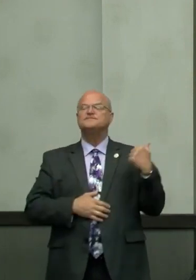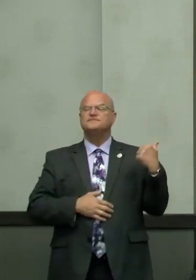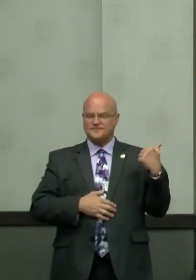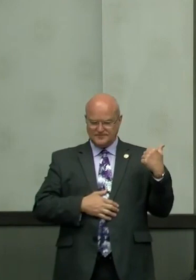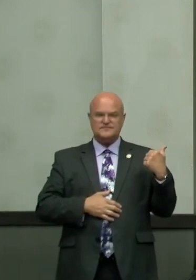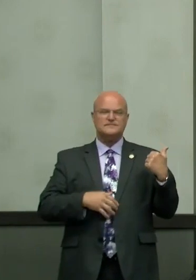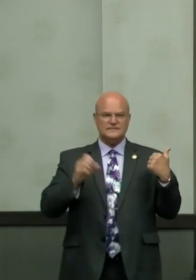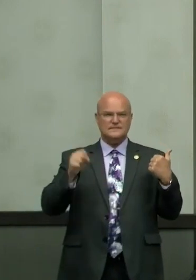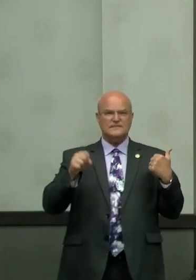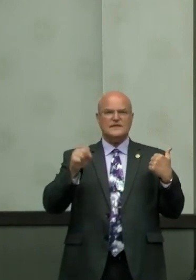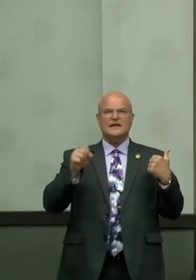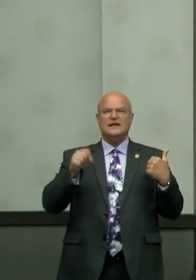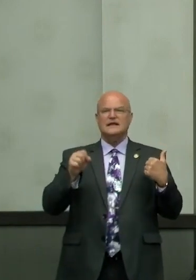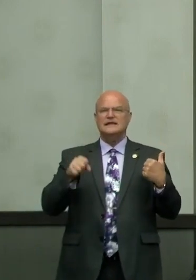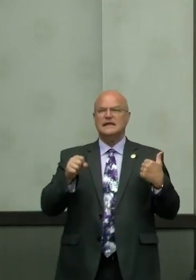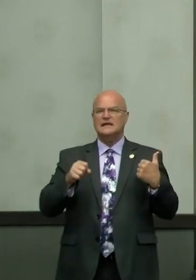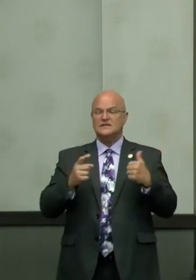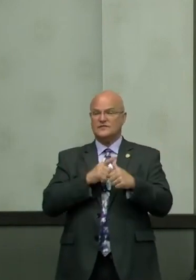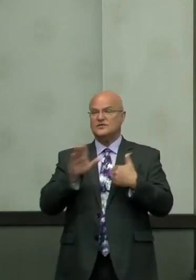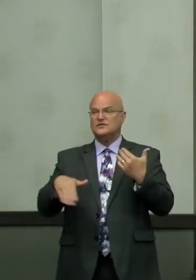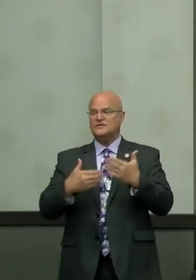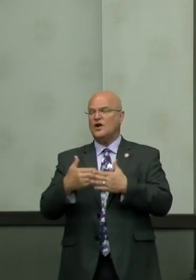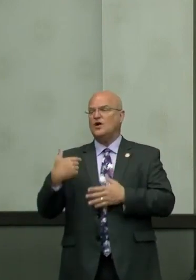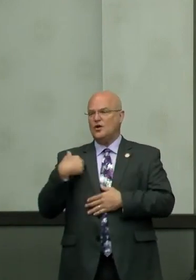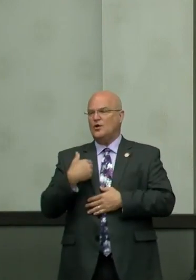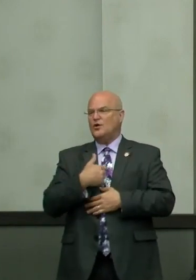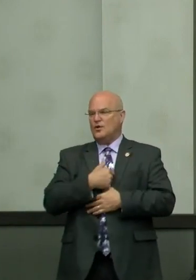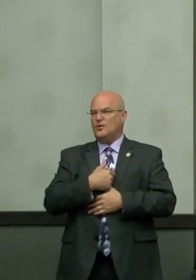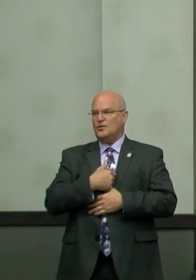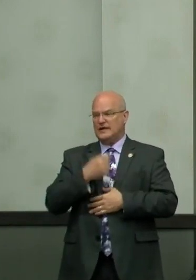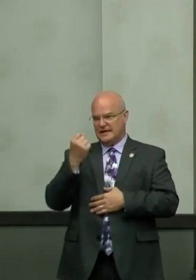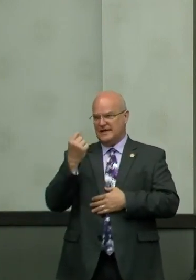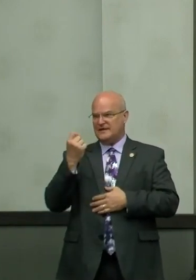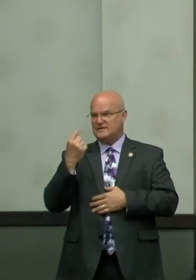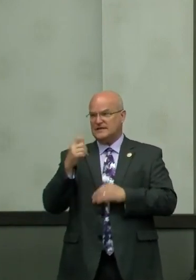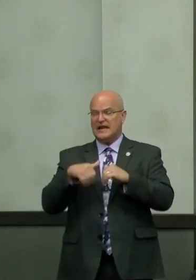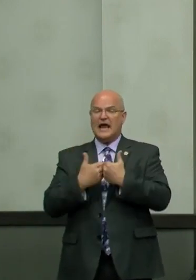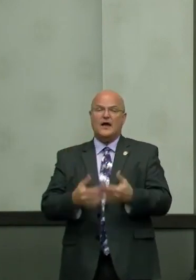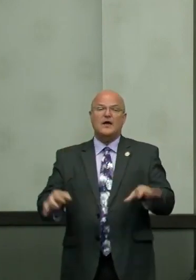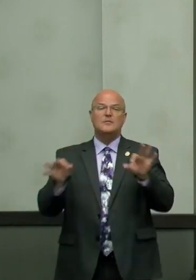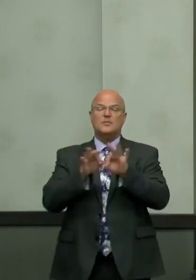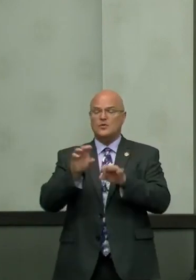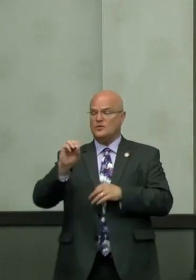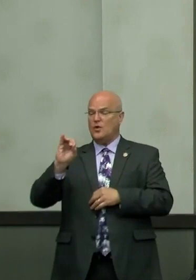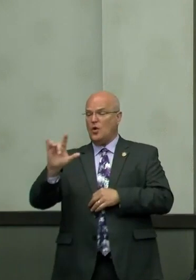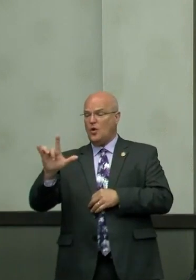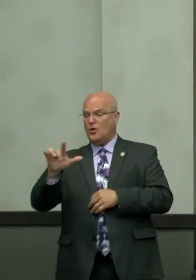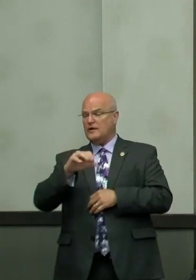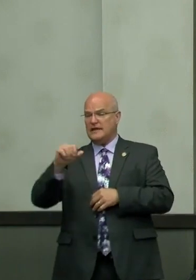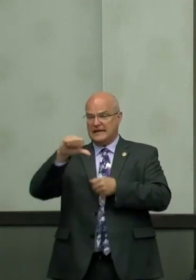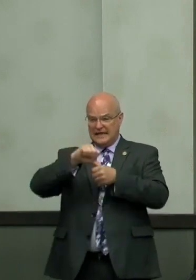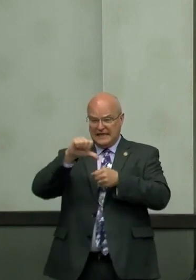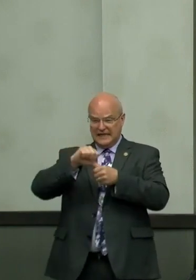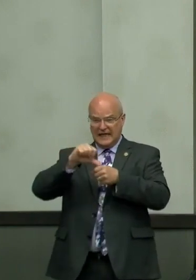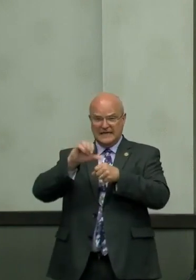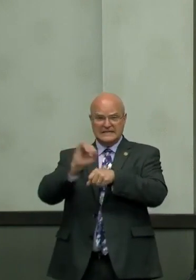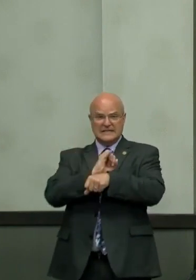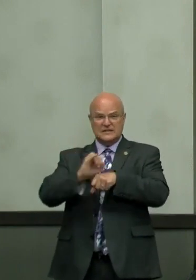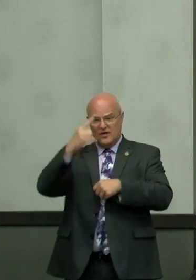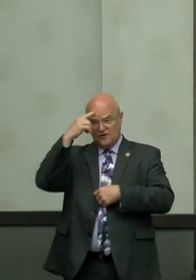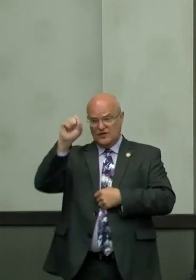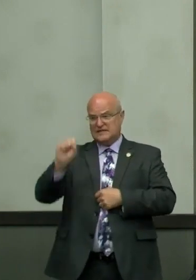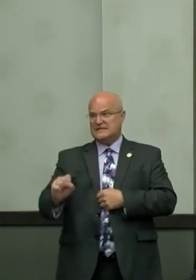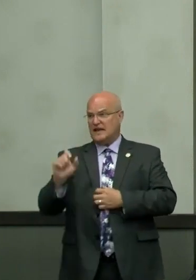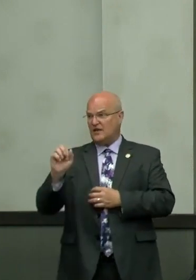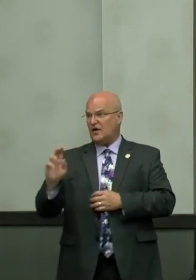Yes. First of all, we understand how important the oil and gas industry is to